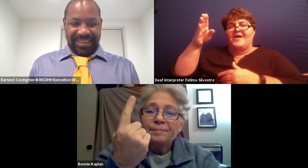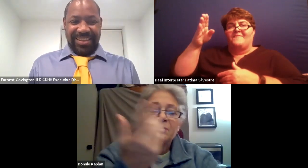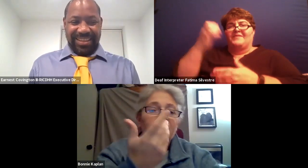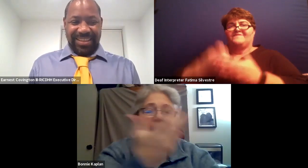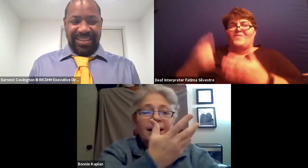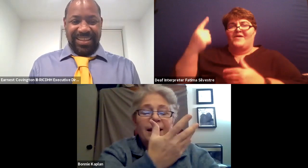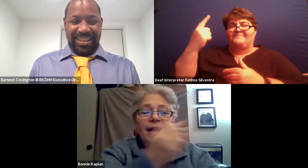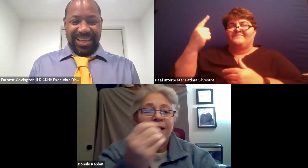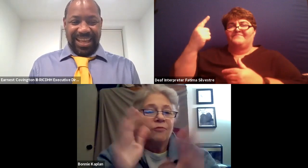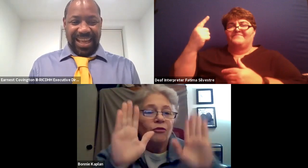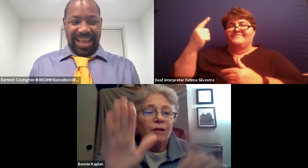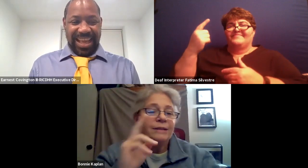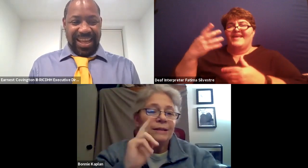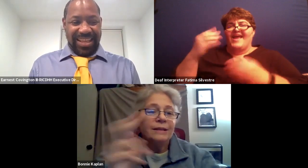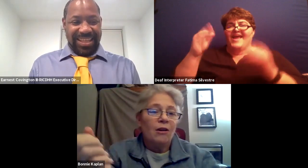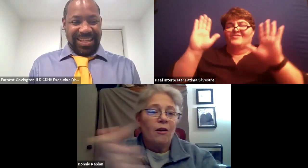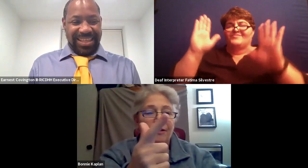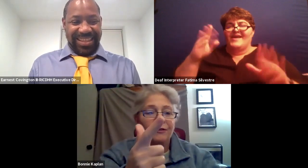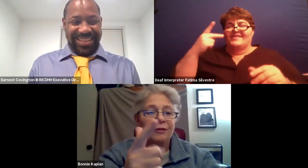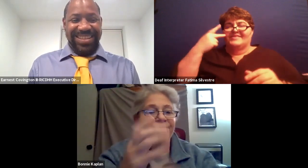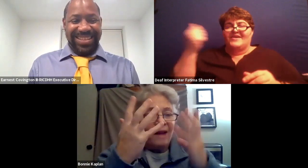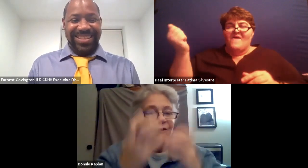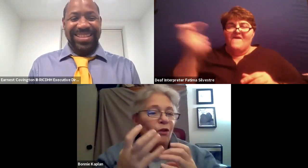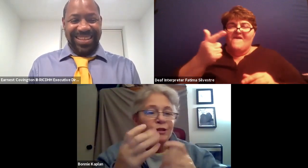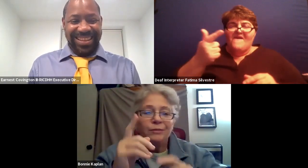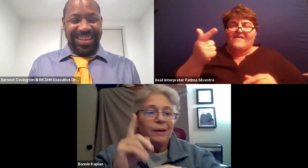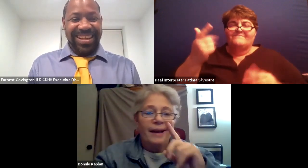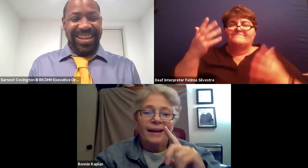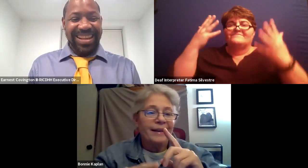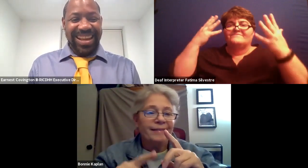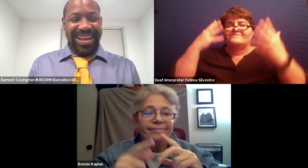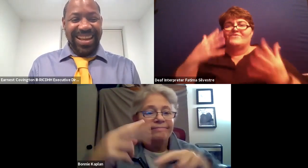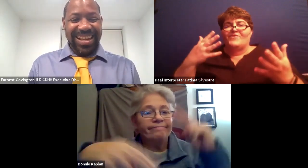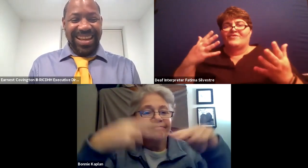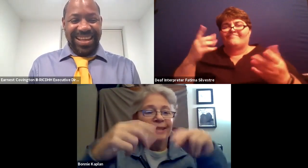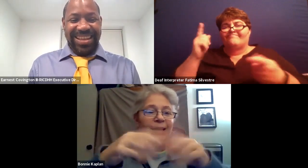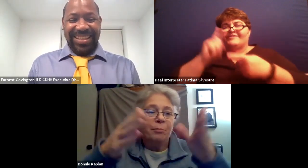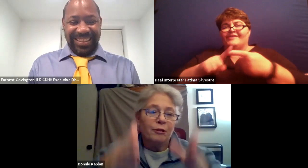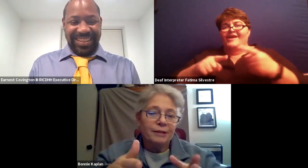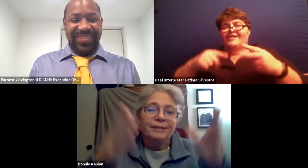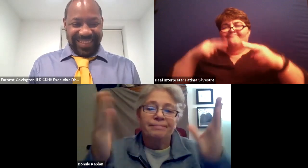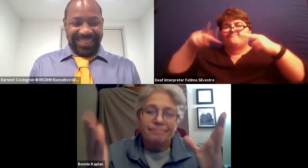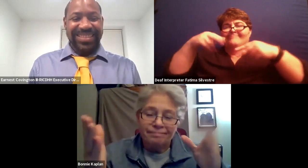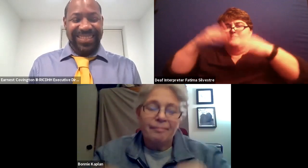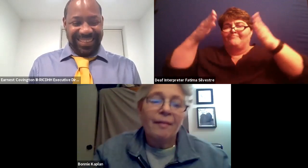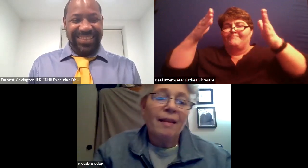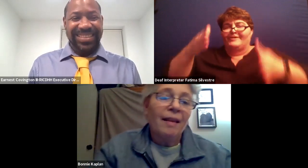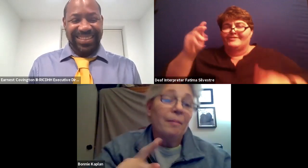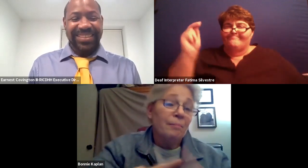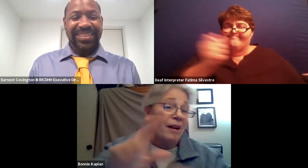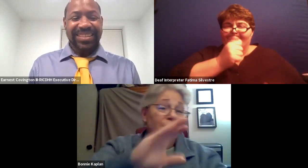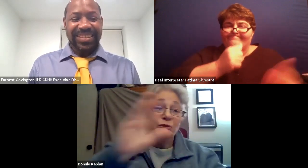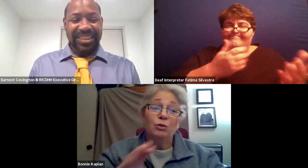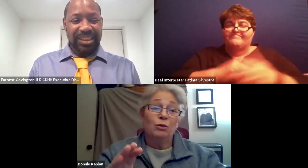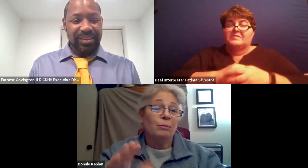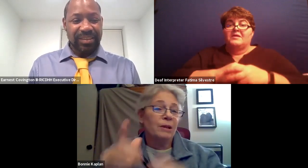hi, everyone. This is Bonnie Kaplan. It's so great to see all of you. It's too bad that we can't get together in